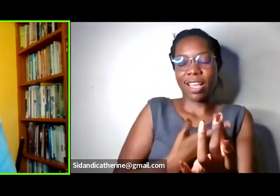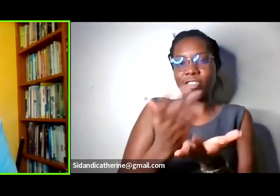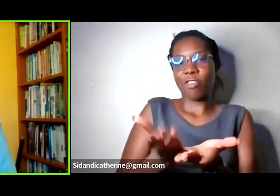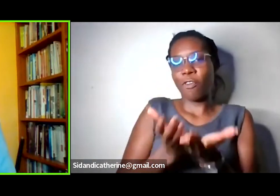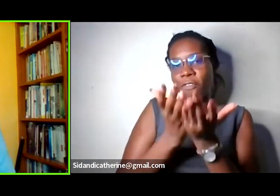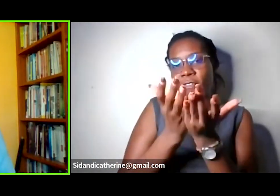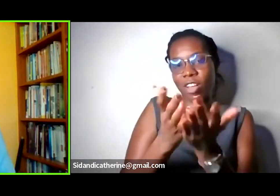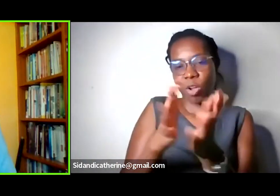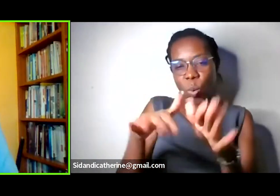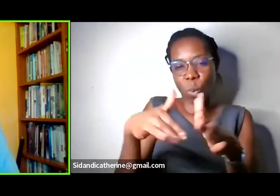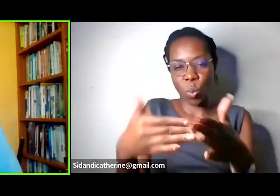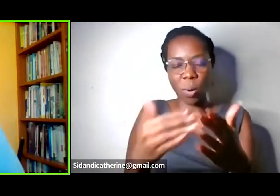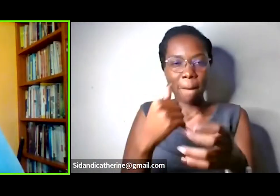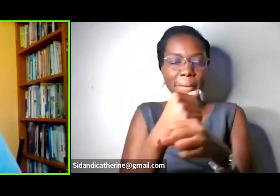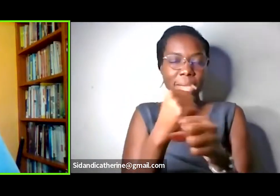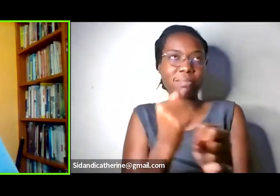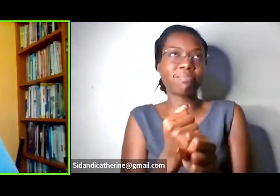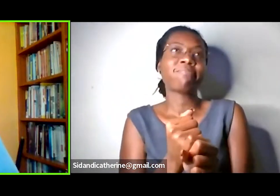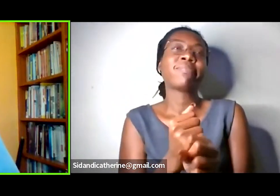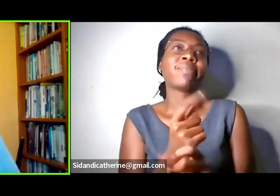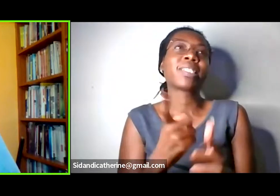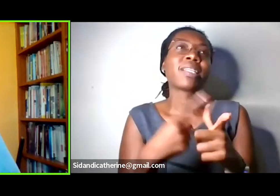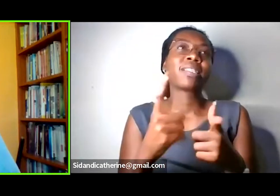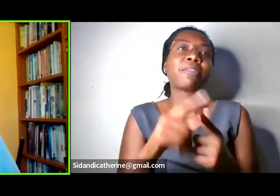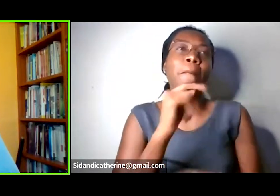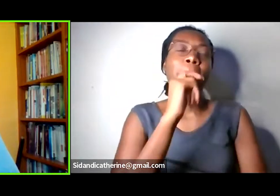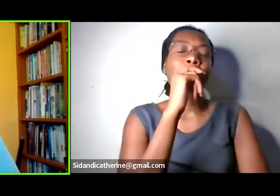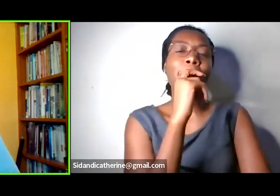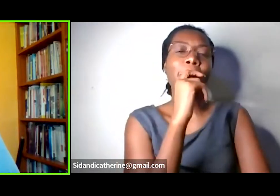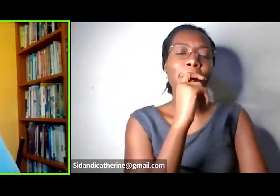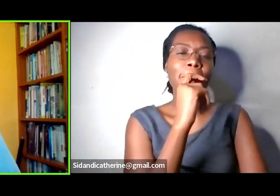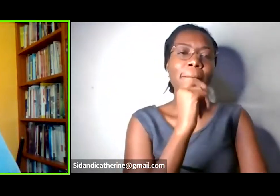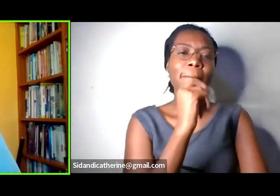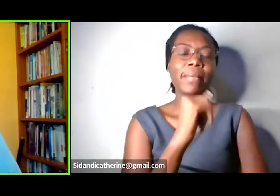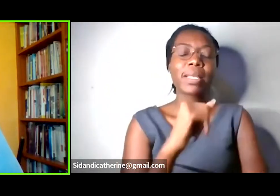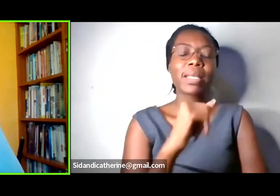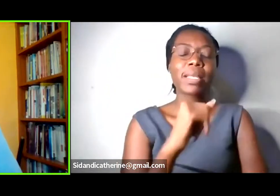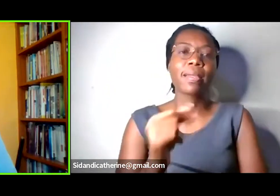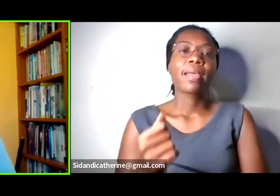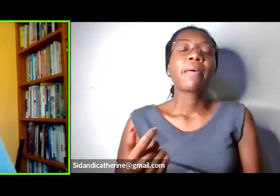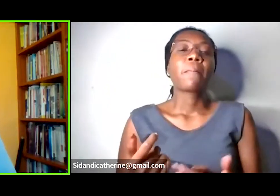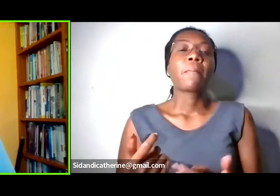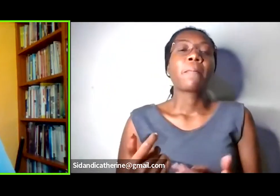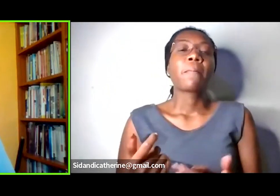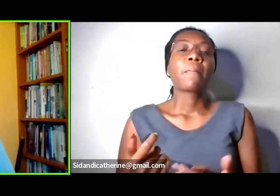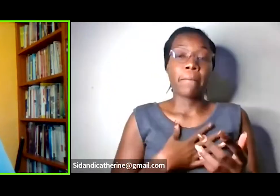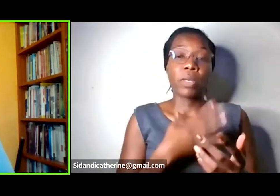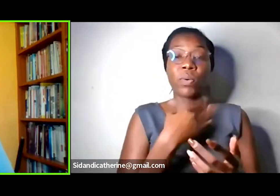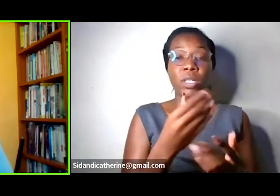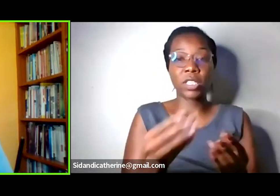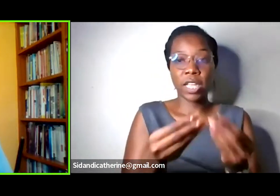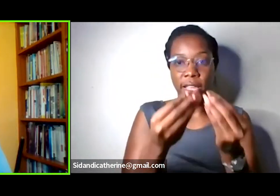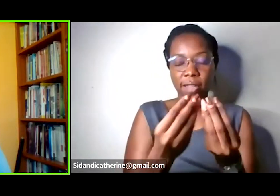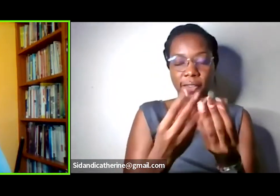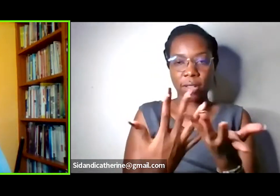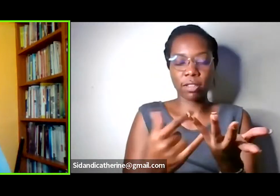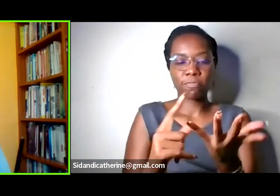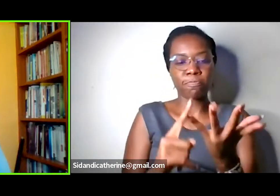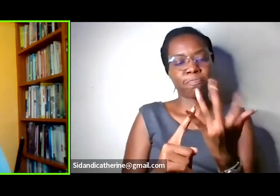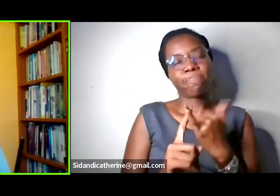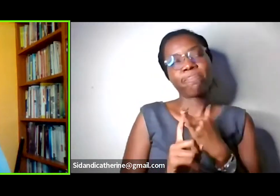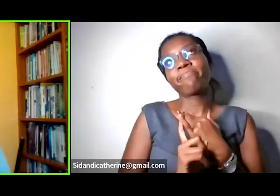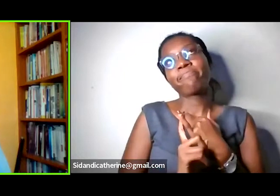offer bundled services? Are you able to offer something called a value package? You see? So this is